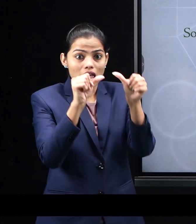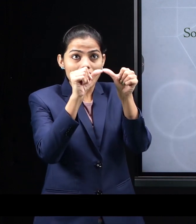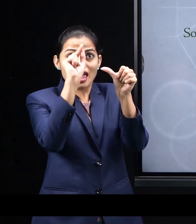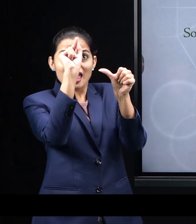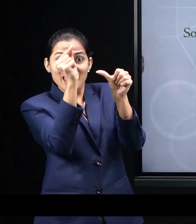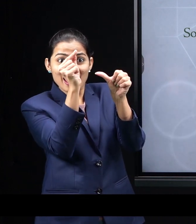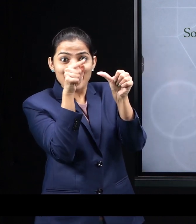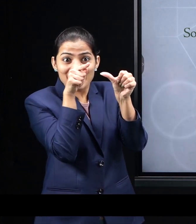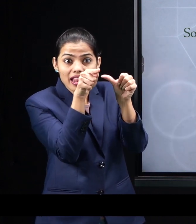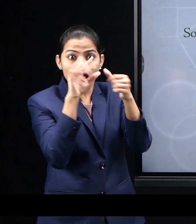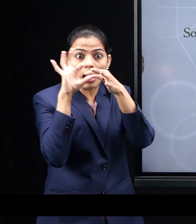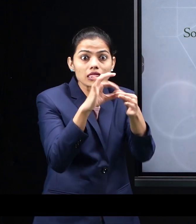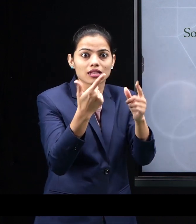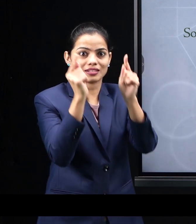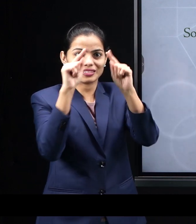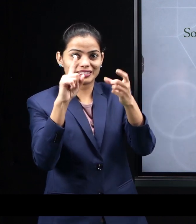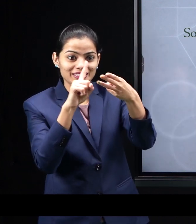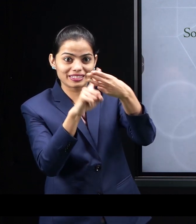E, F, H, I.